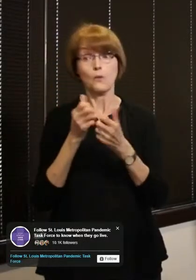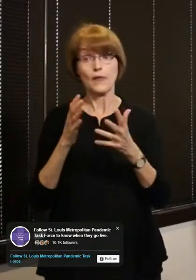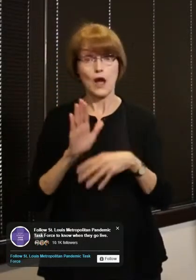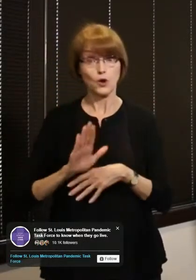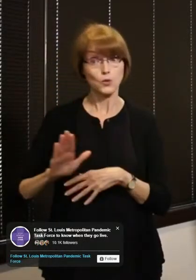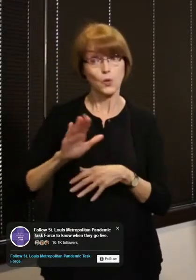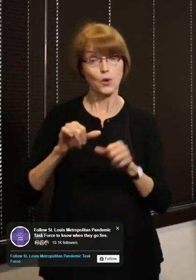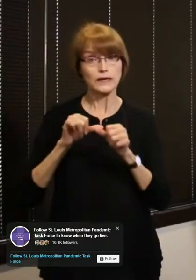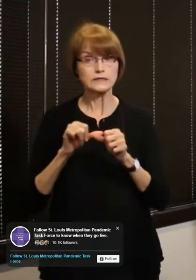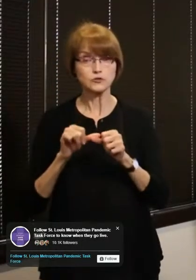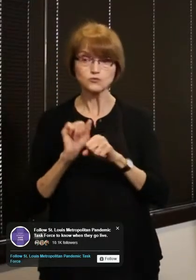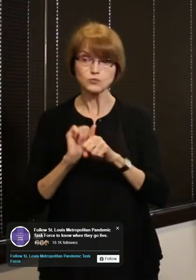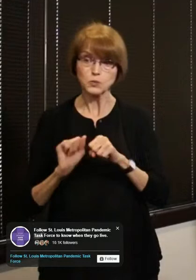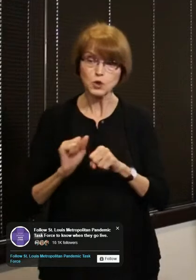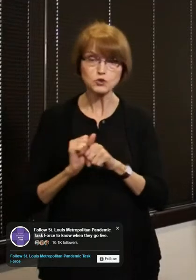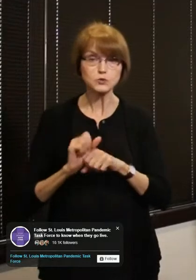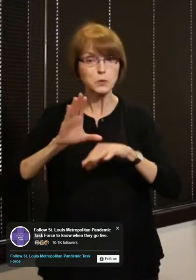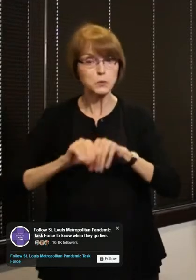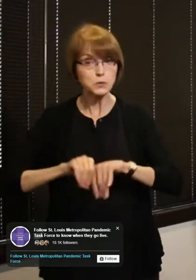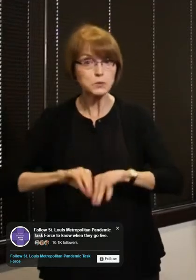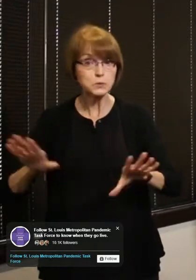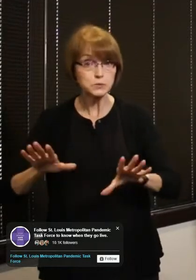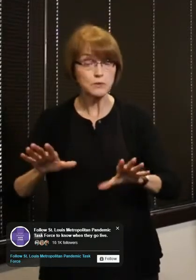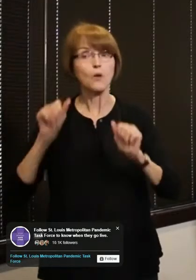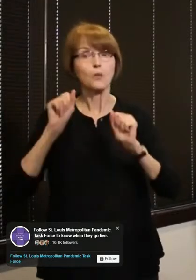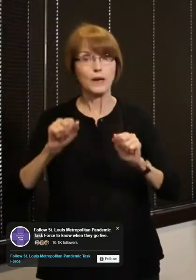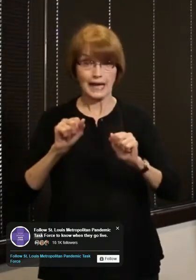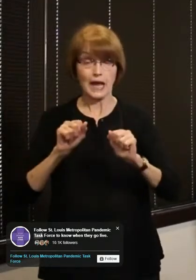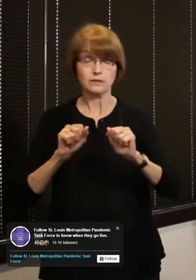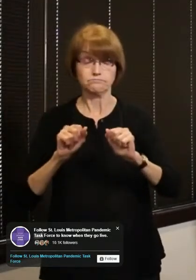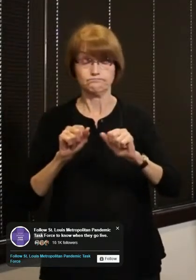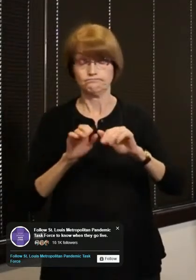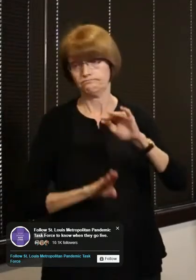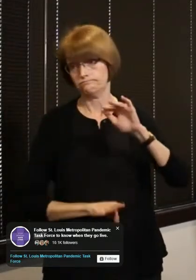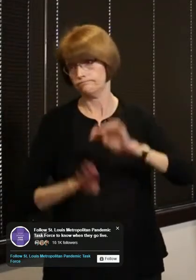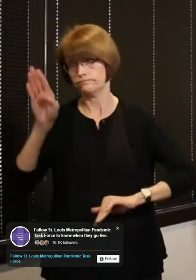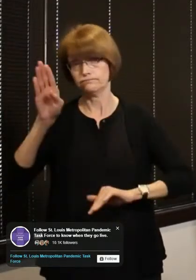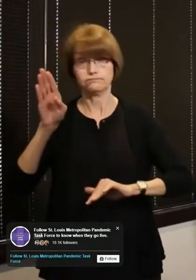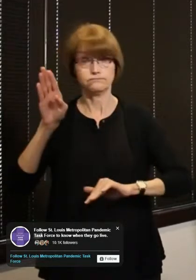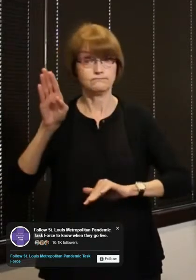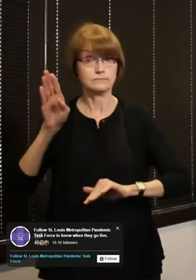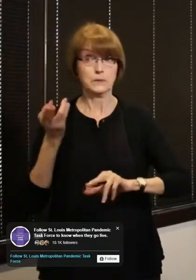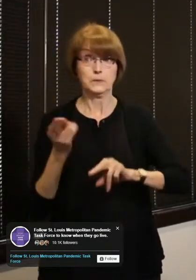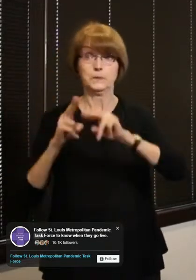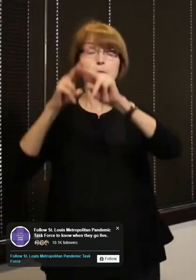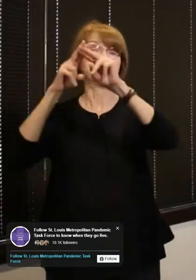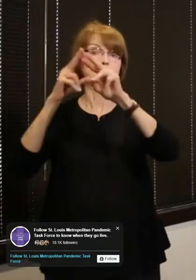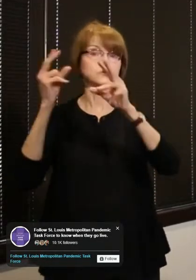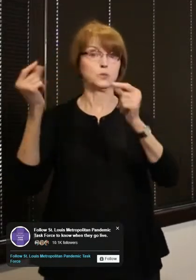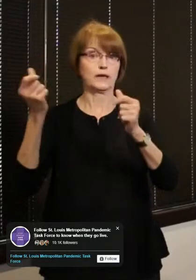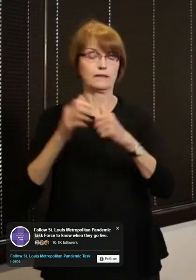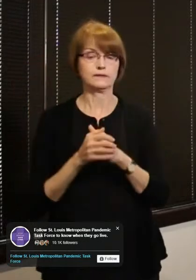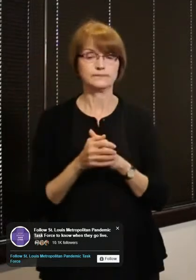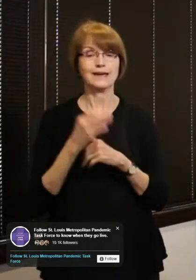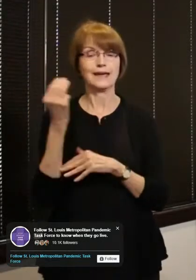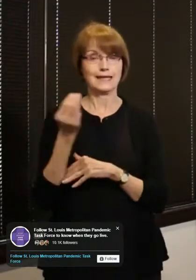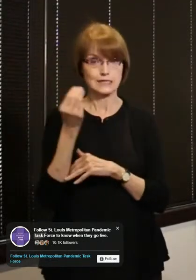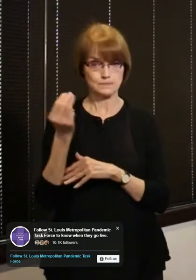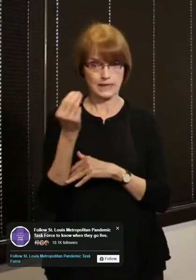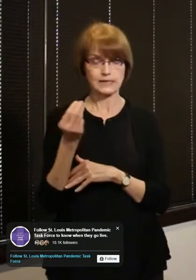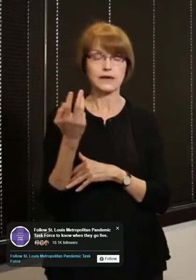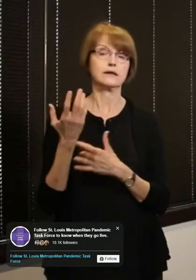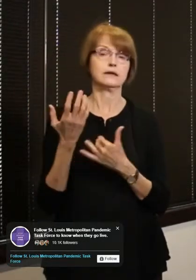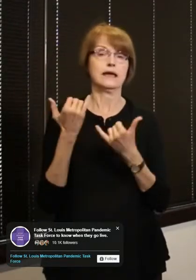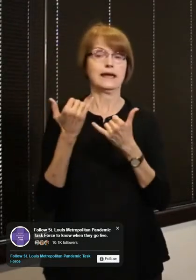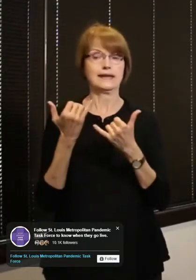to keep transmission suppressed, we can go in that other direction just as quickly. So it's Monday, and we'll be taking a